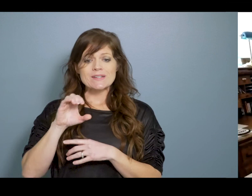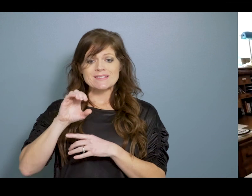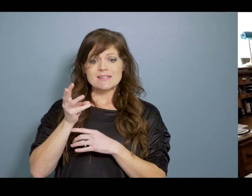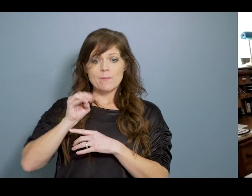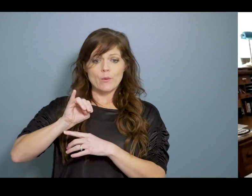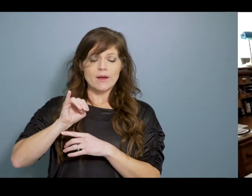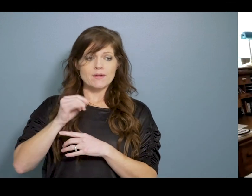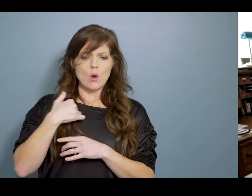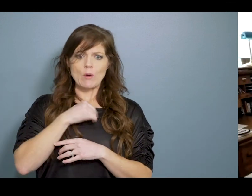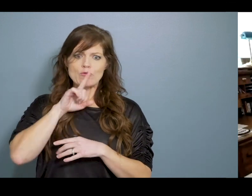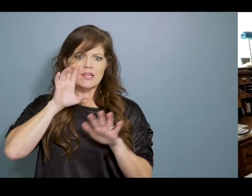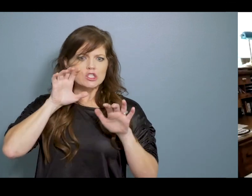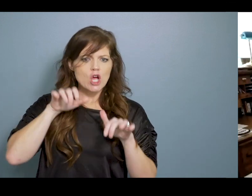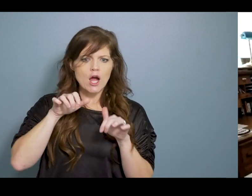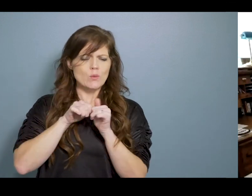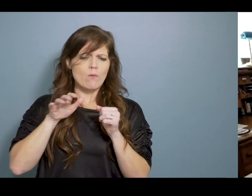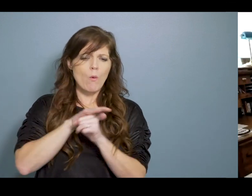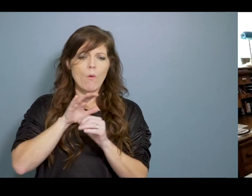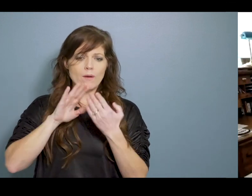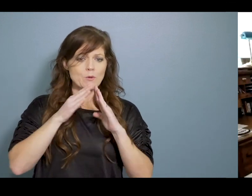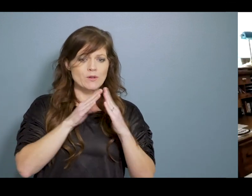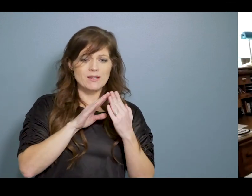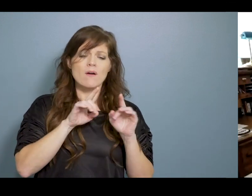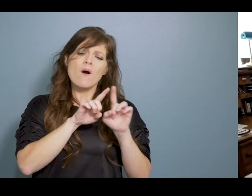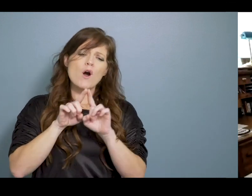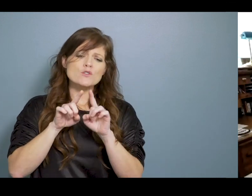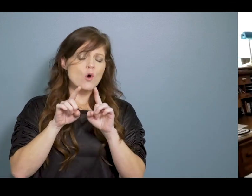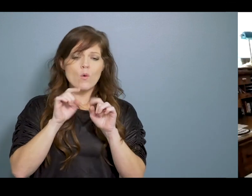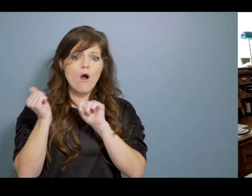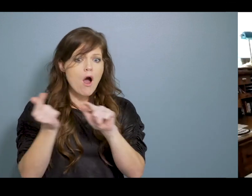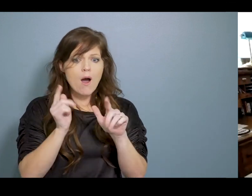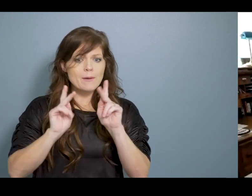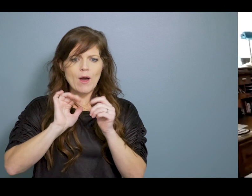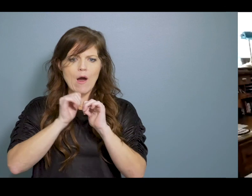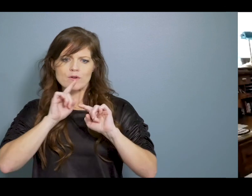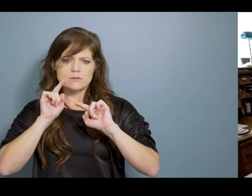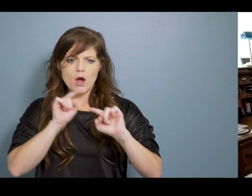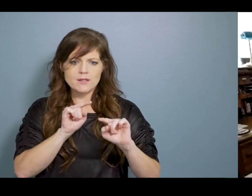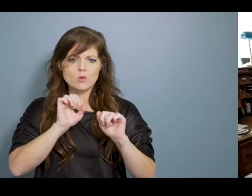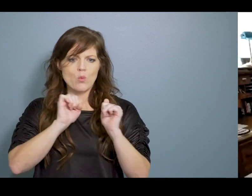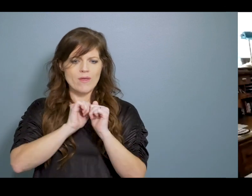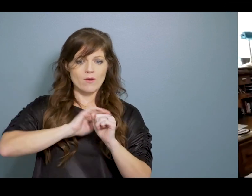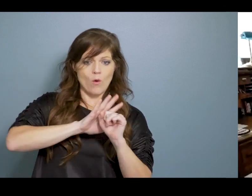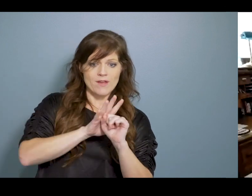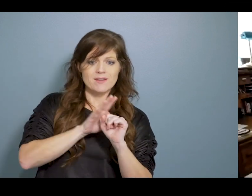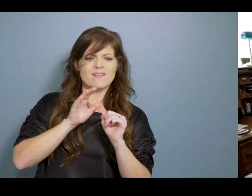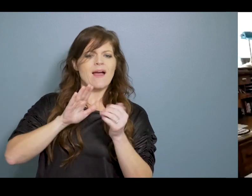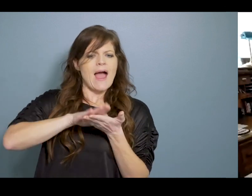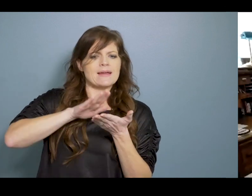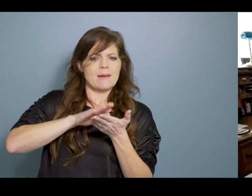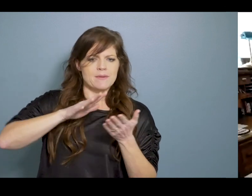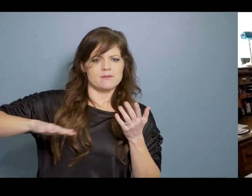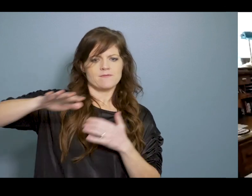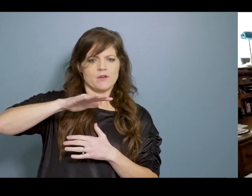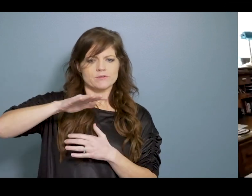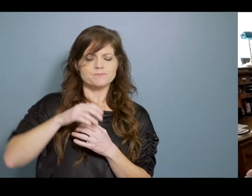to everybody in the community and everybody in the higher education field. CWI literally was nationally and regionally recognized as